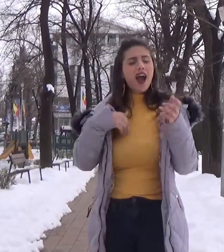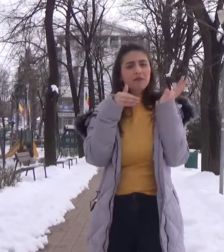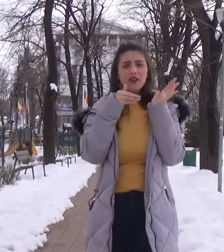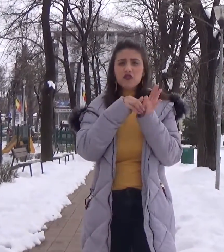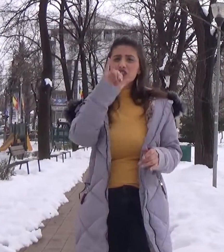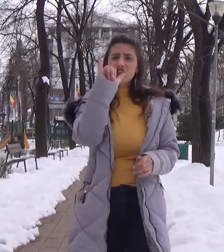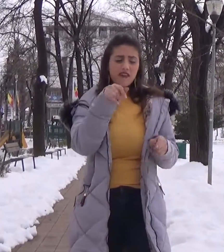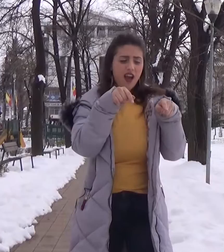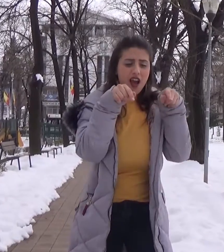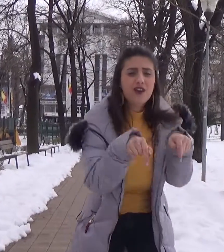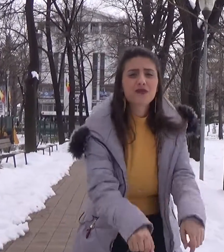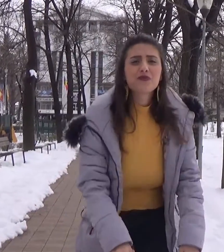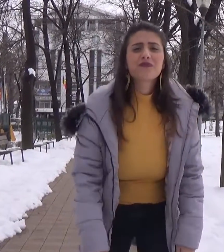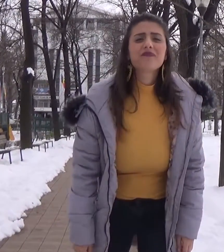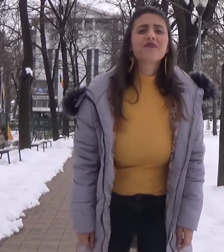blood. I need somebody